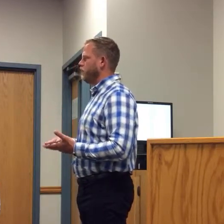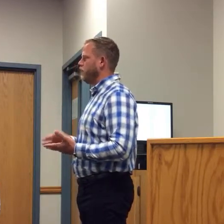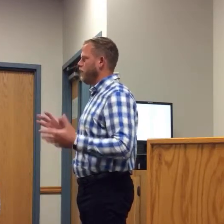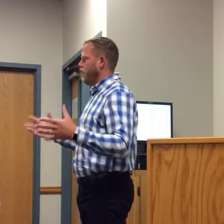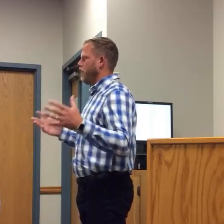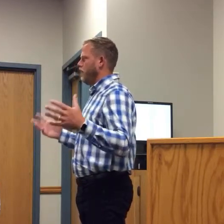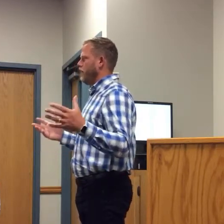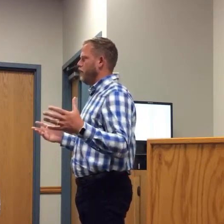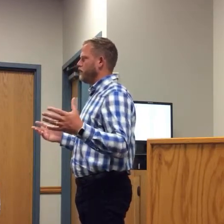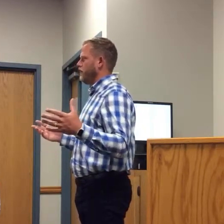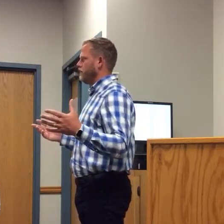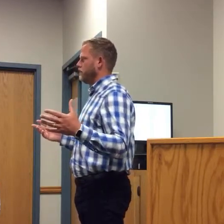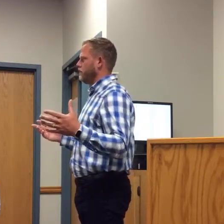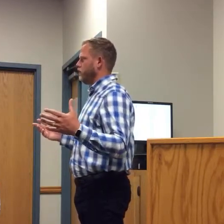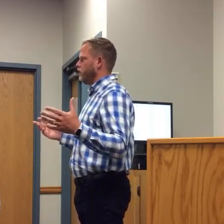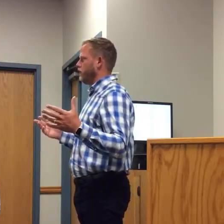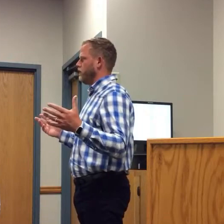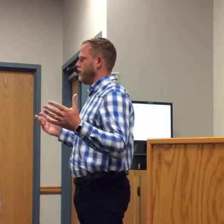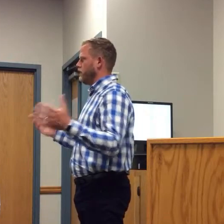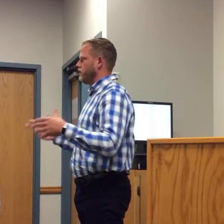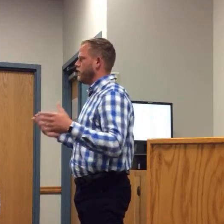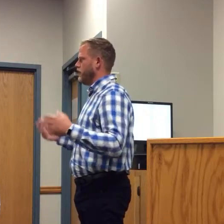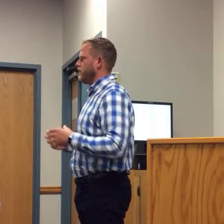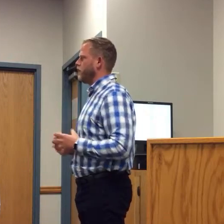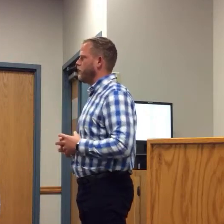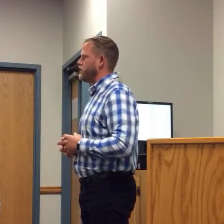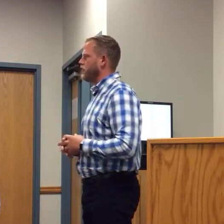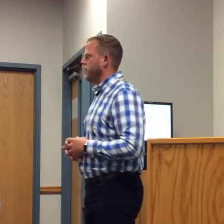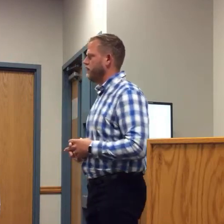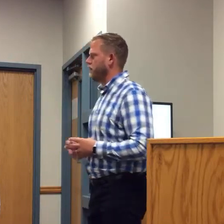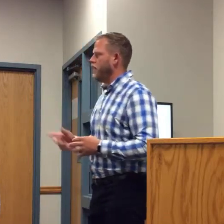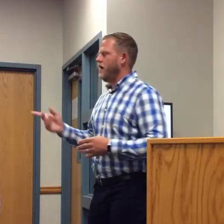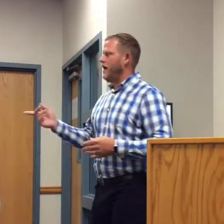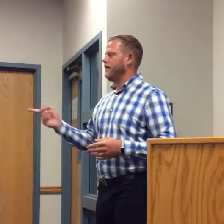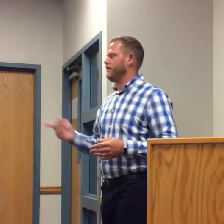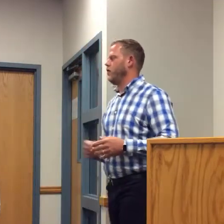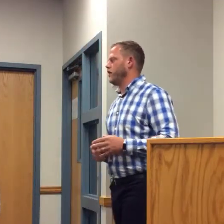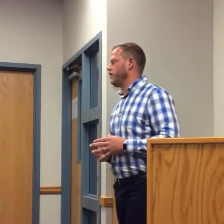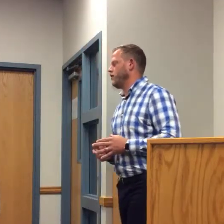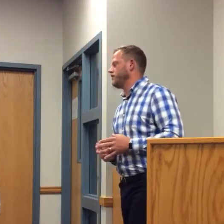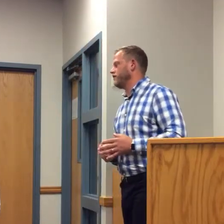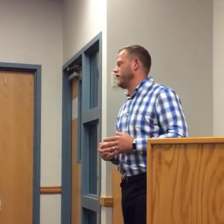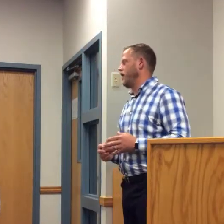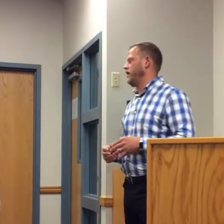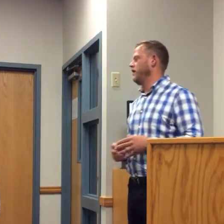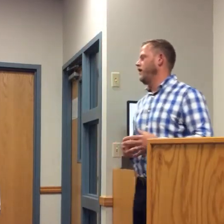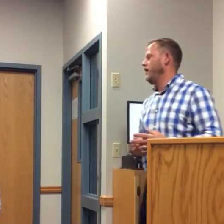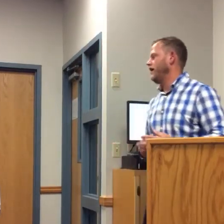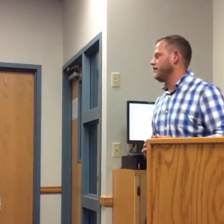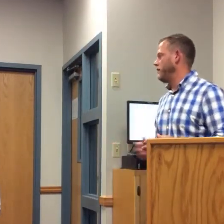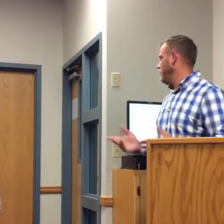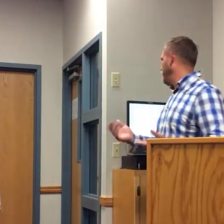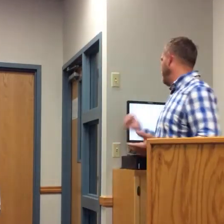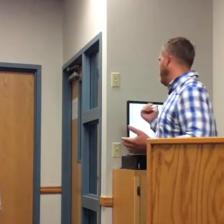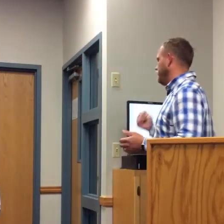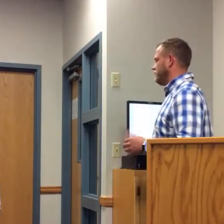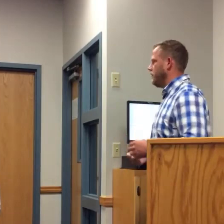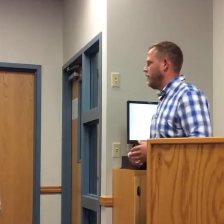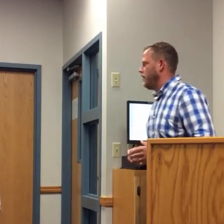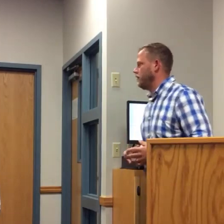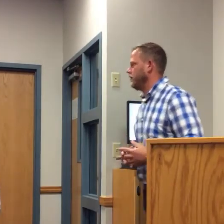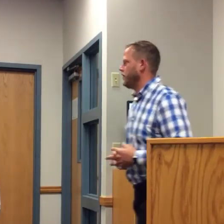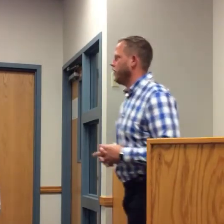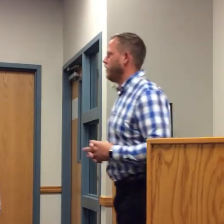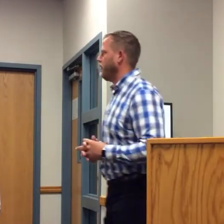the high school. A lot of those things were the initial cuts in our budget cuts. And so what our coaches have done, and it